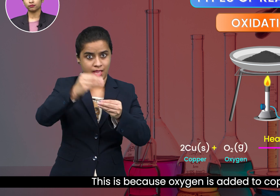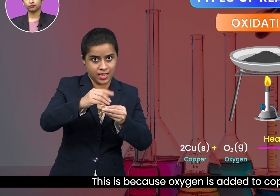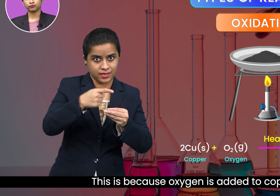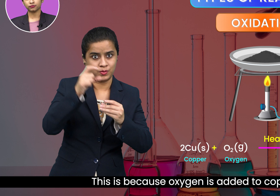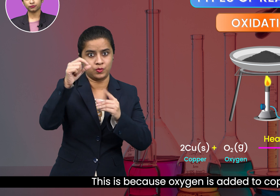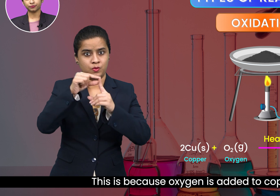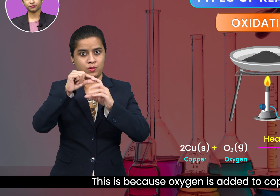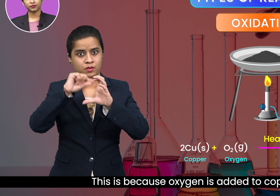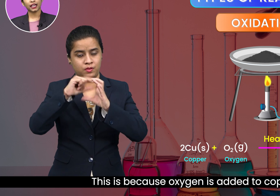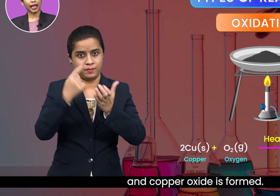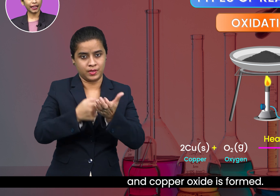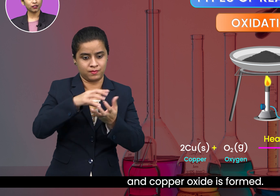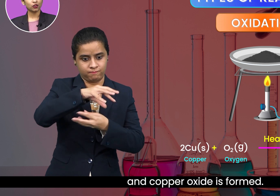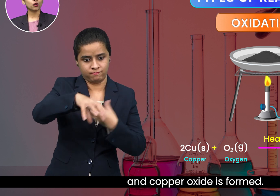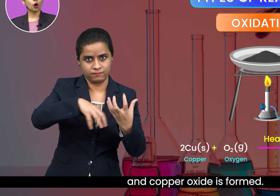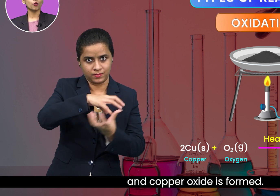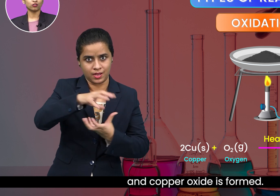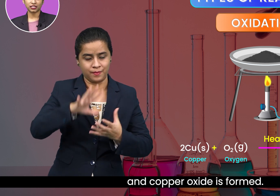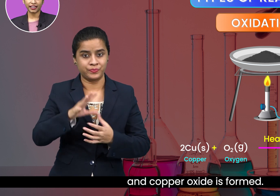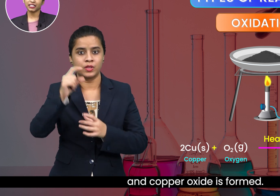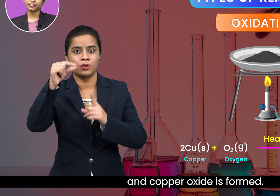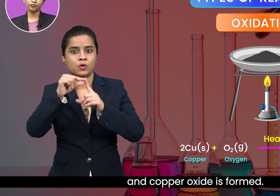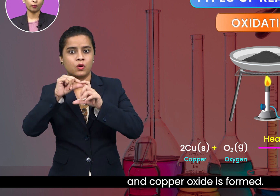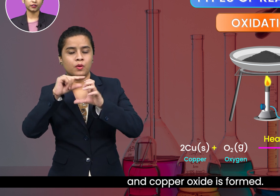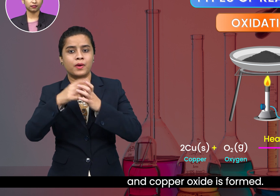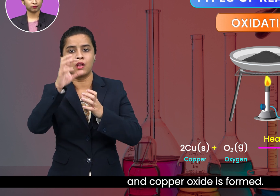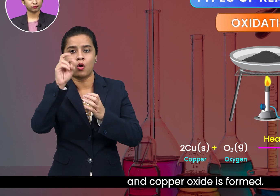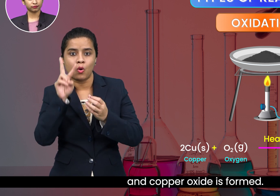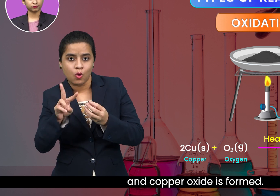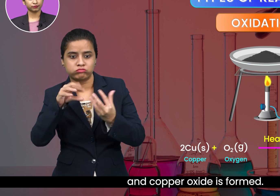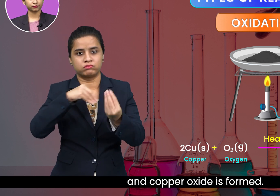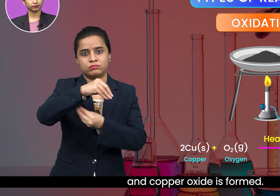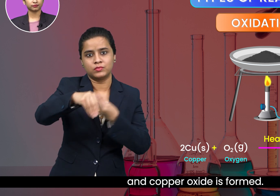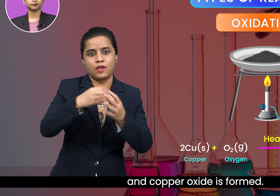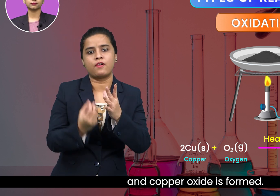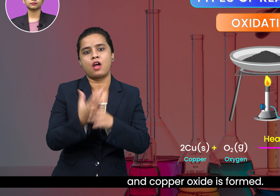copper and copper oxide is formed.